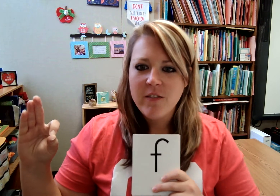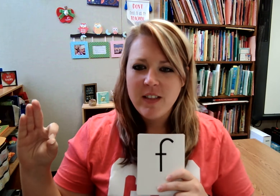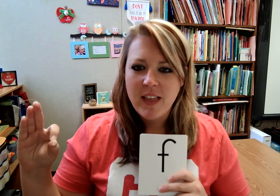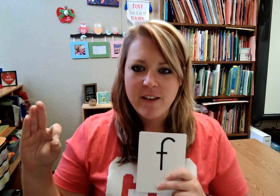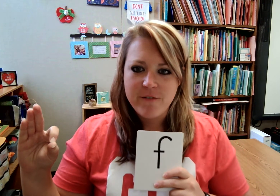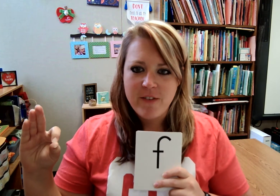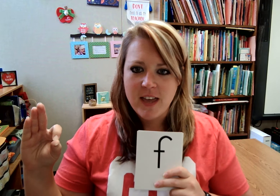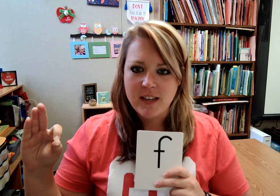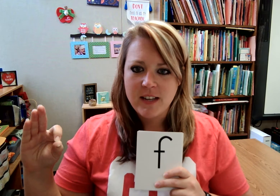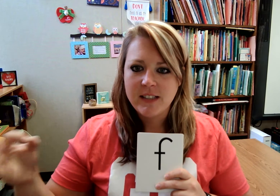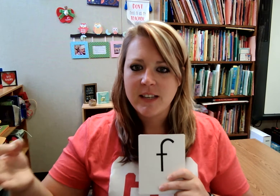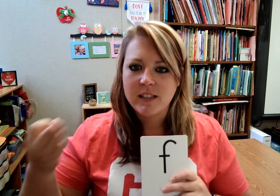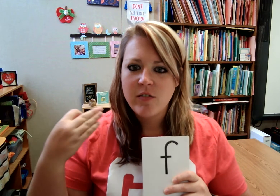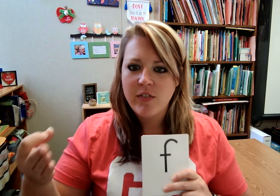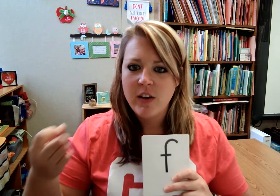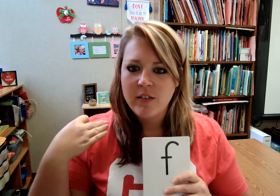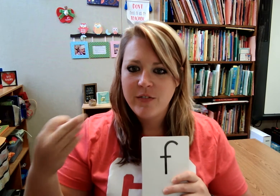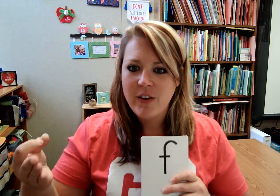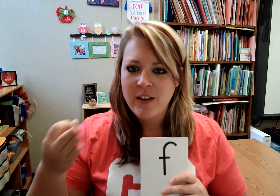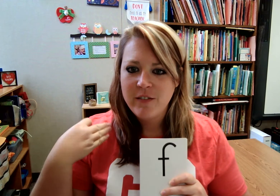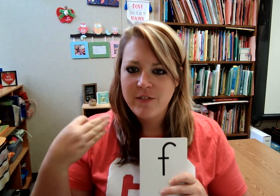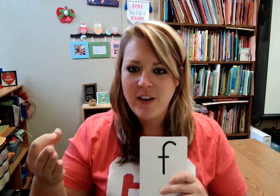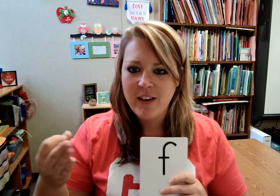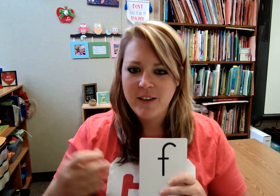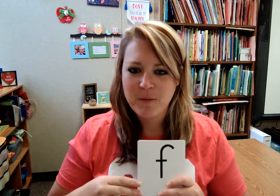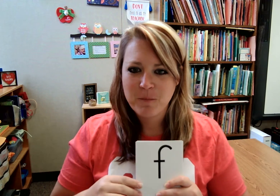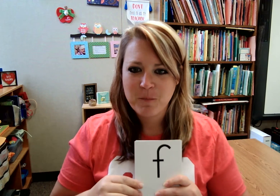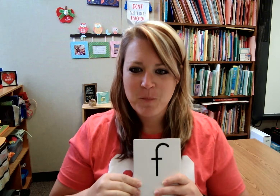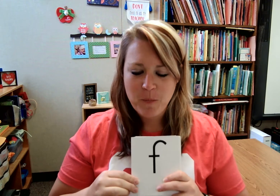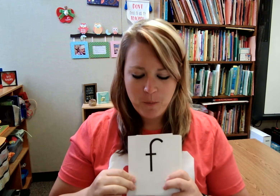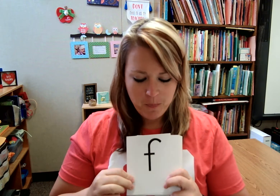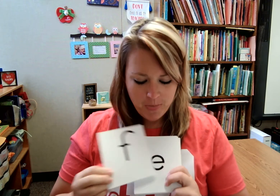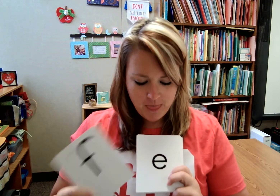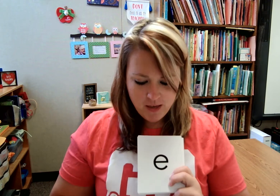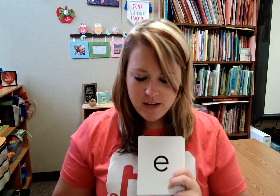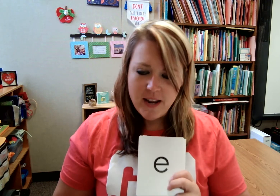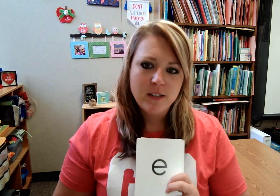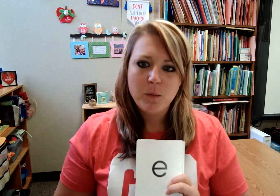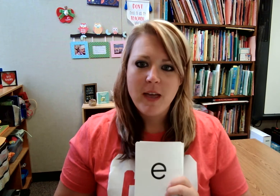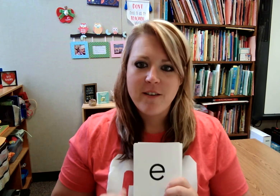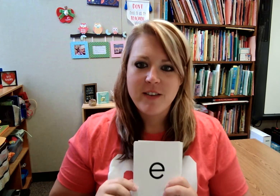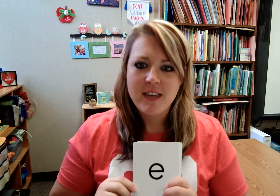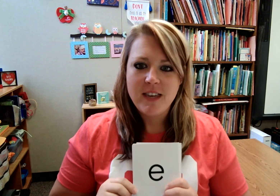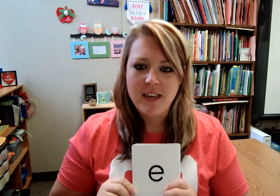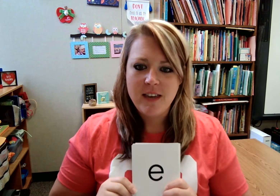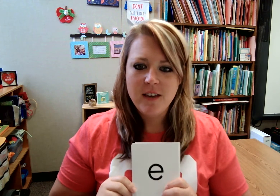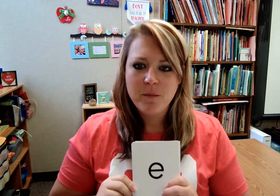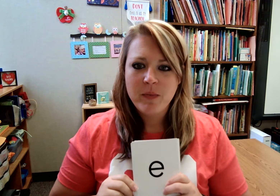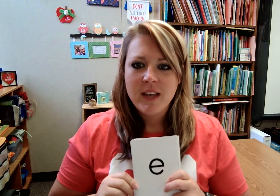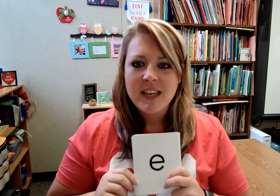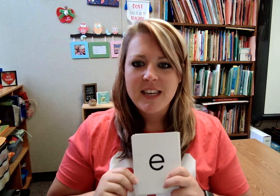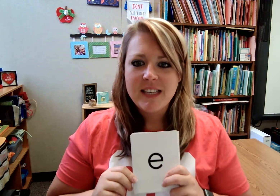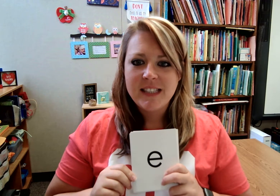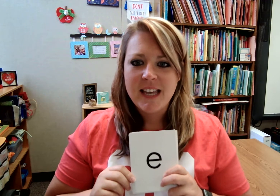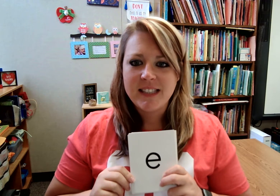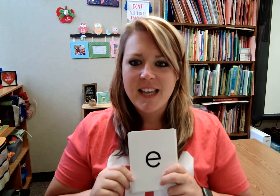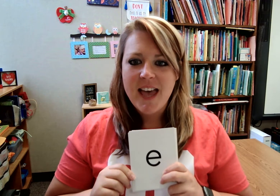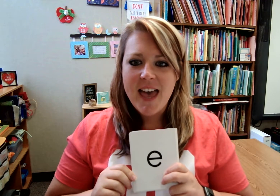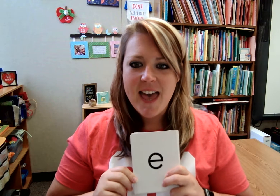it like a fan. He says F, F, F. Next we have E. E says